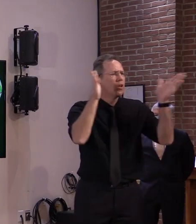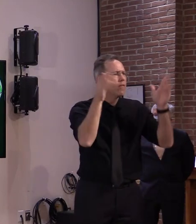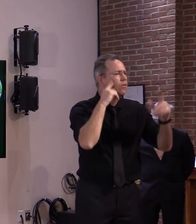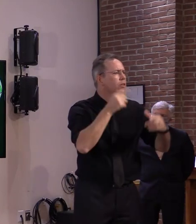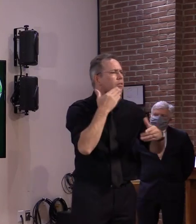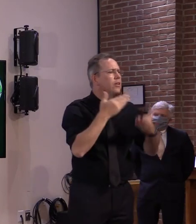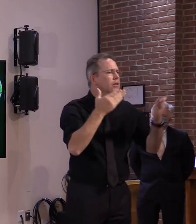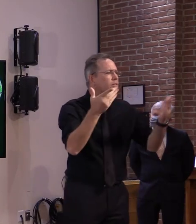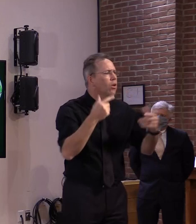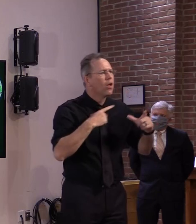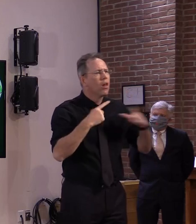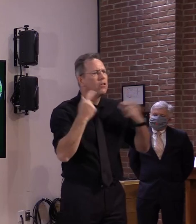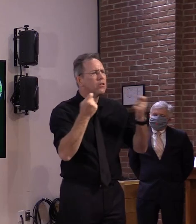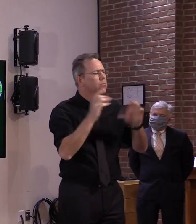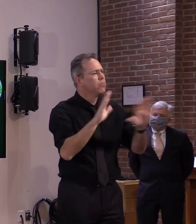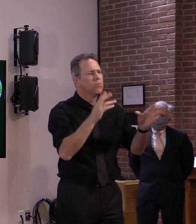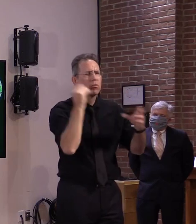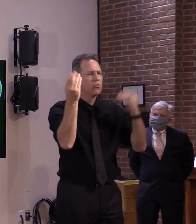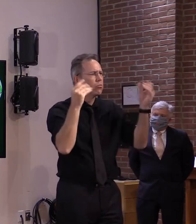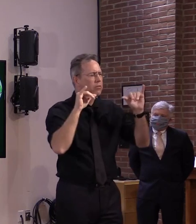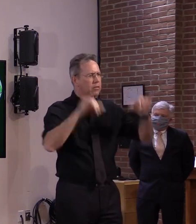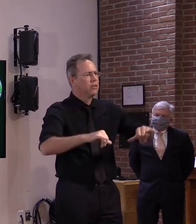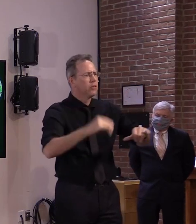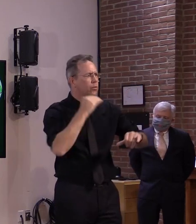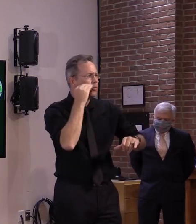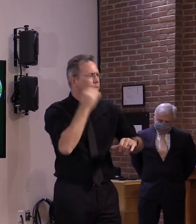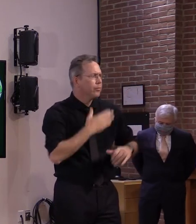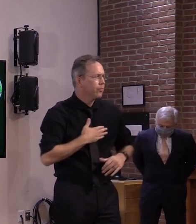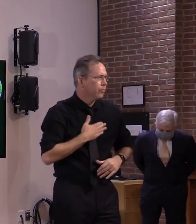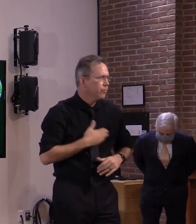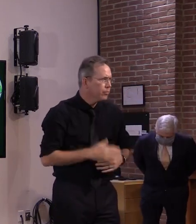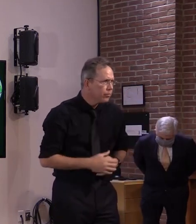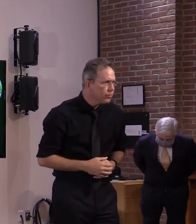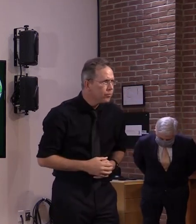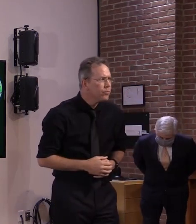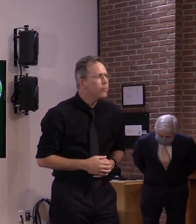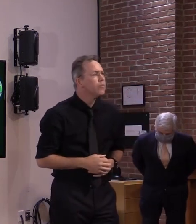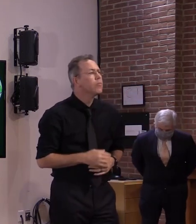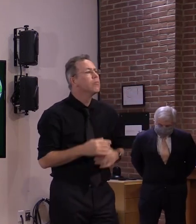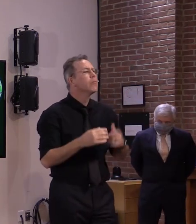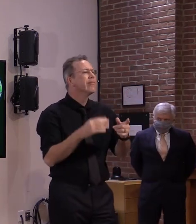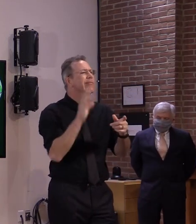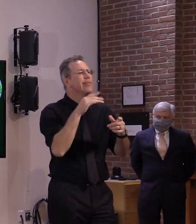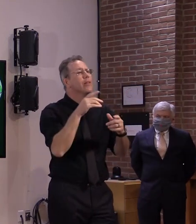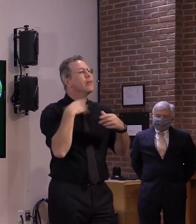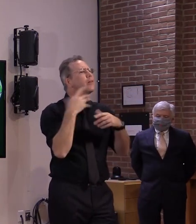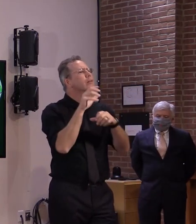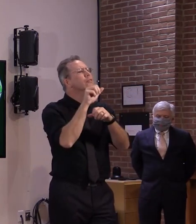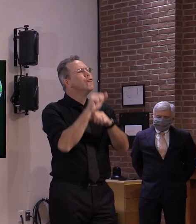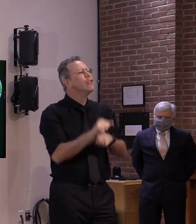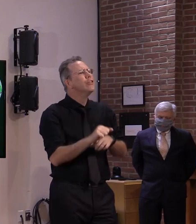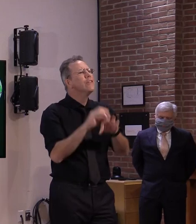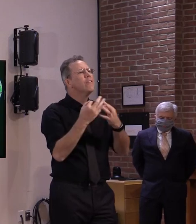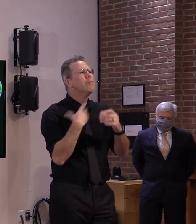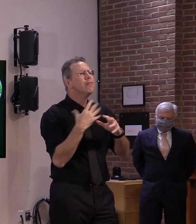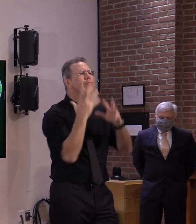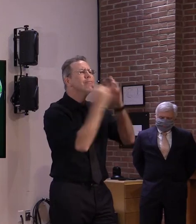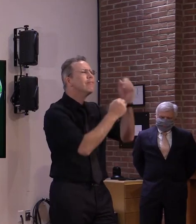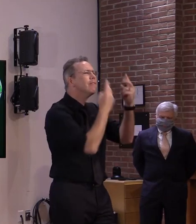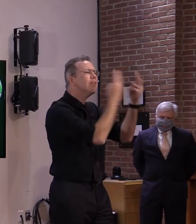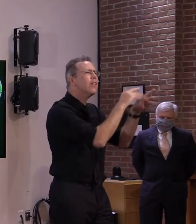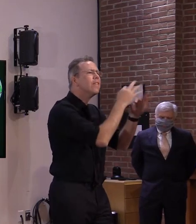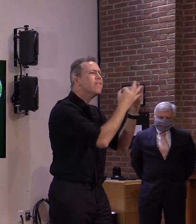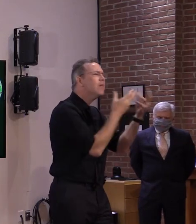safe? Many of us are breaking with tradition and celebrating at home this year. Keeping holiday plans local